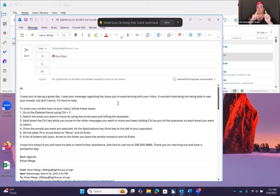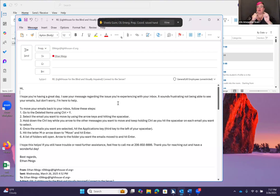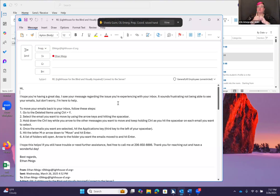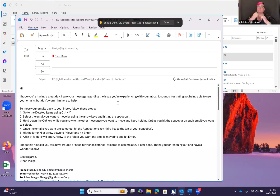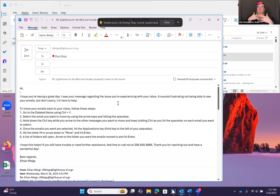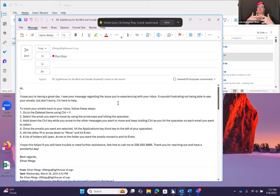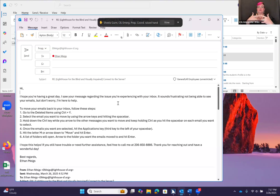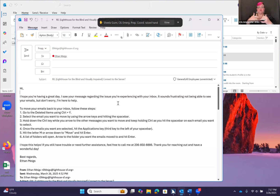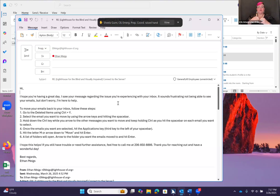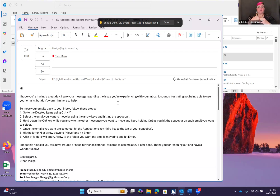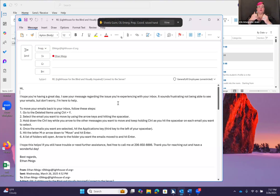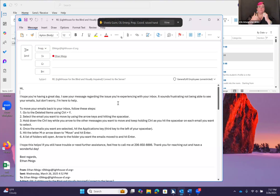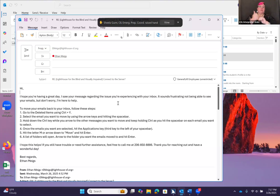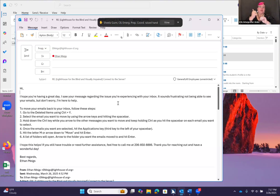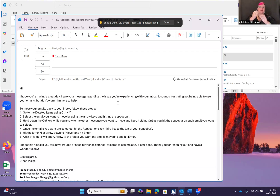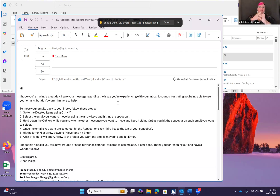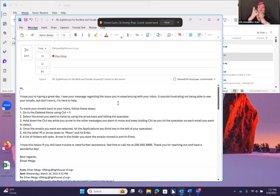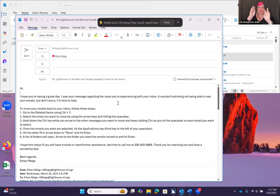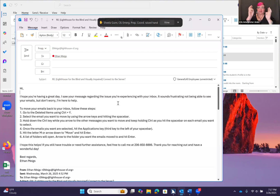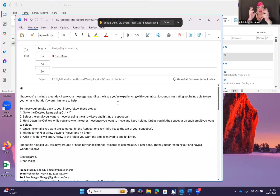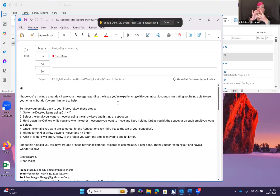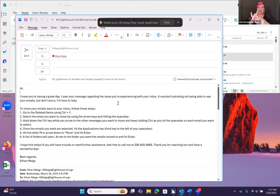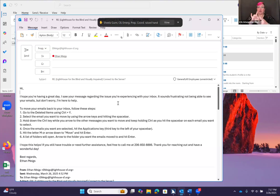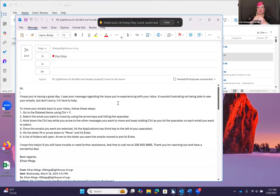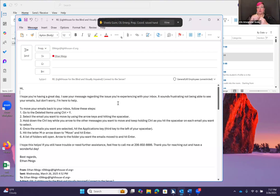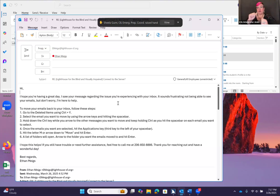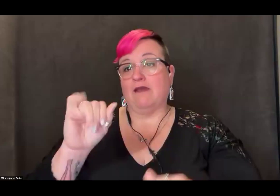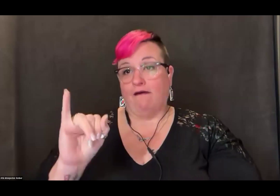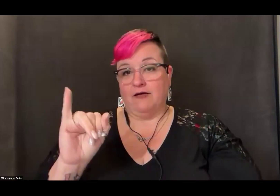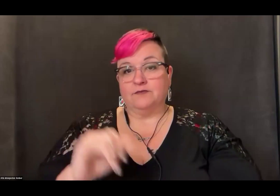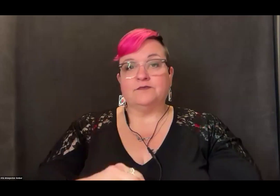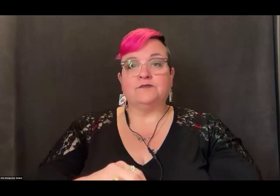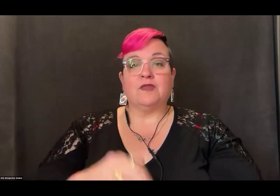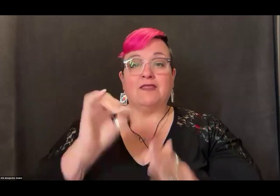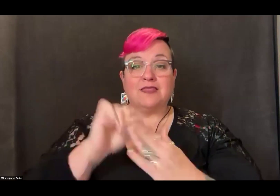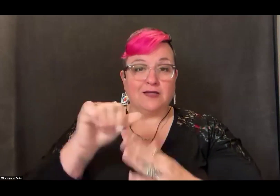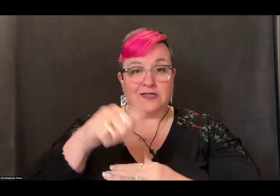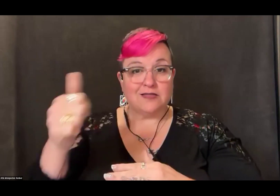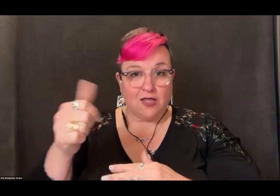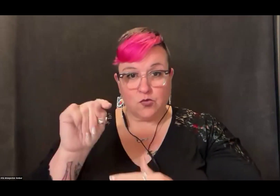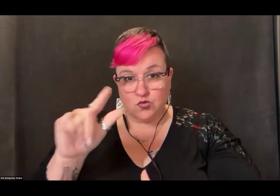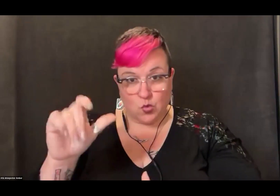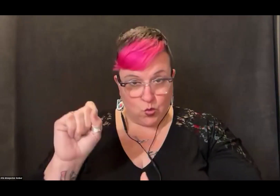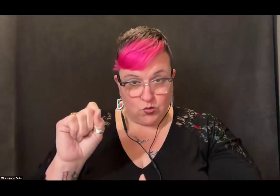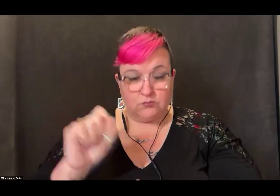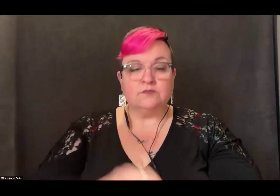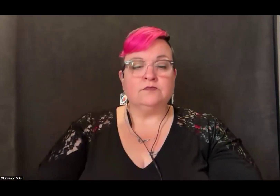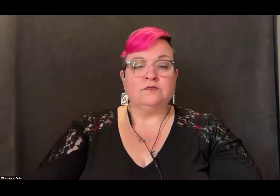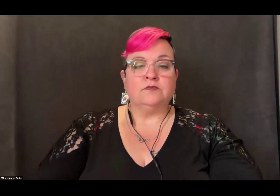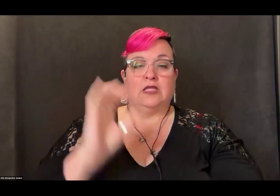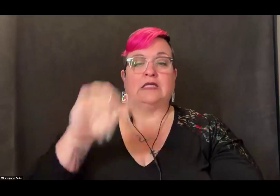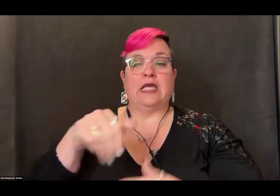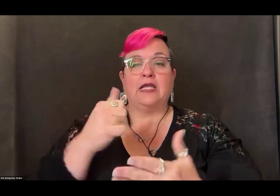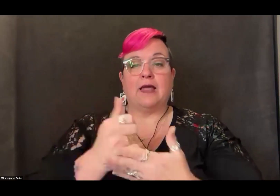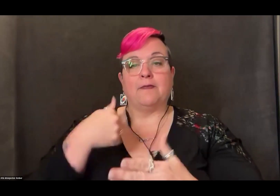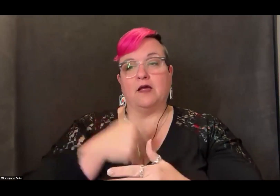the main theme regarding AI is it's yet another tool that can assist